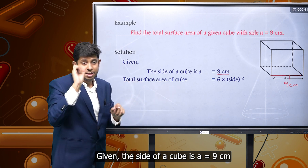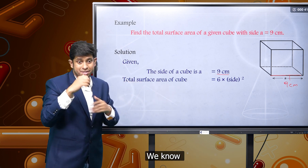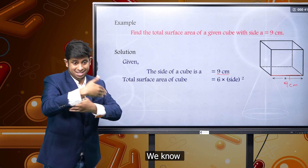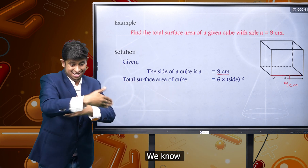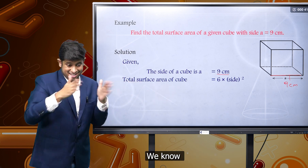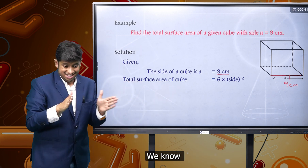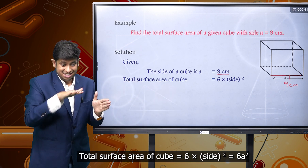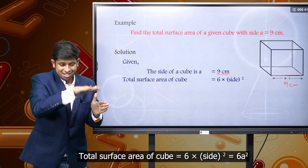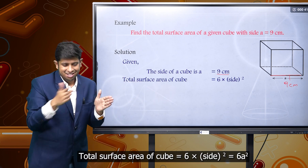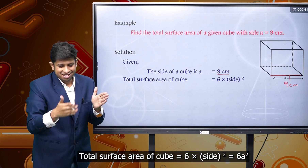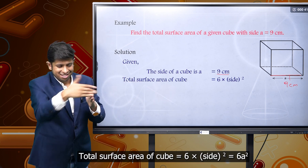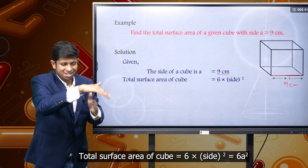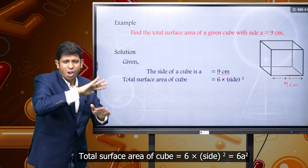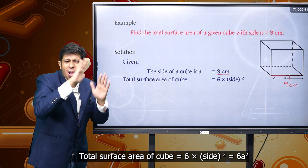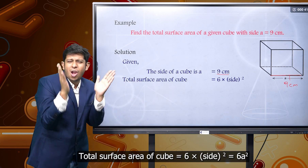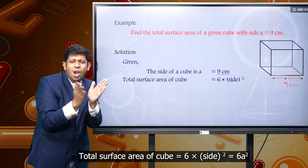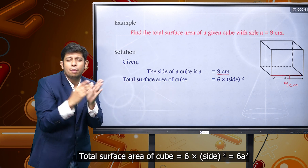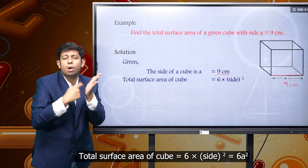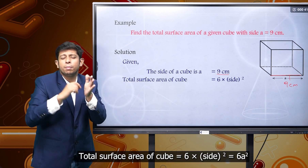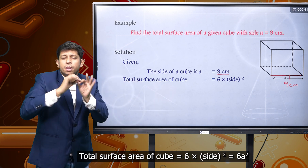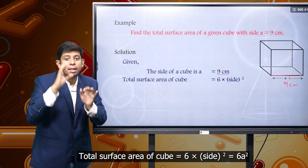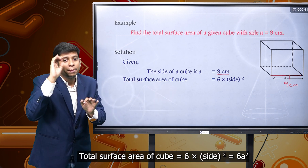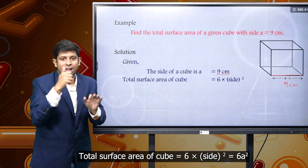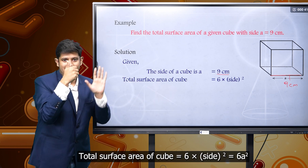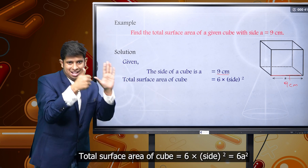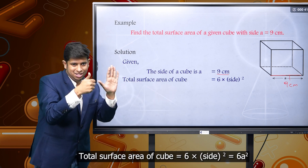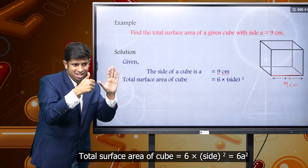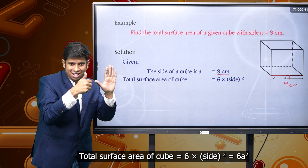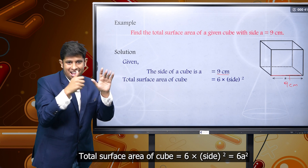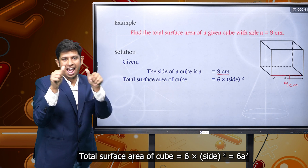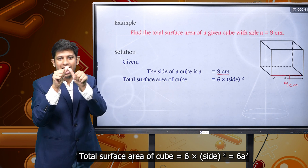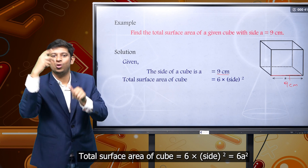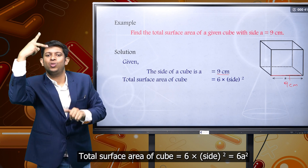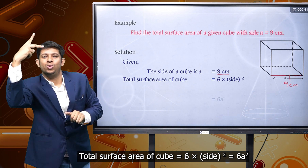We know the total surface area of a cube is equal to 6 into A square.